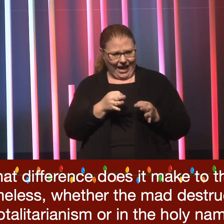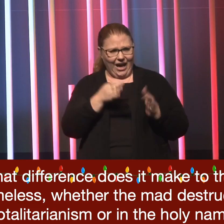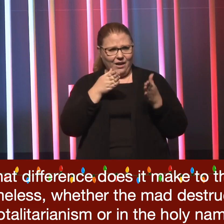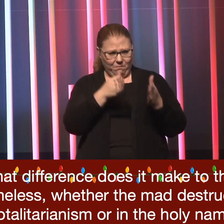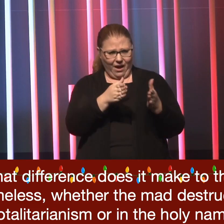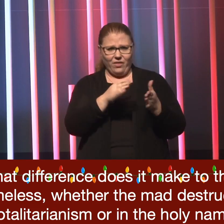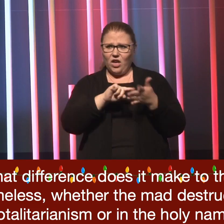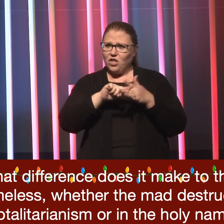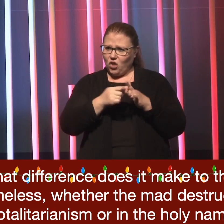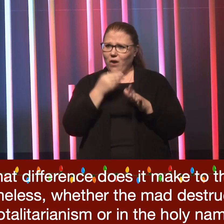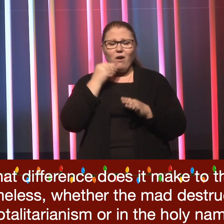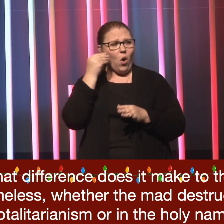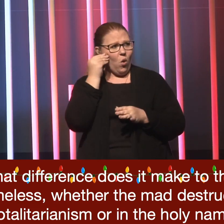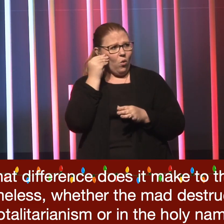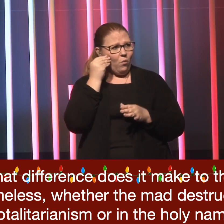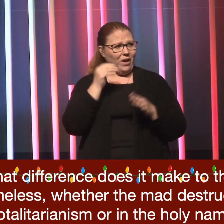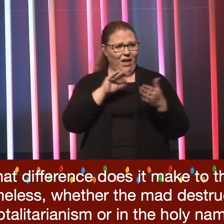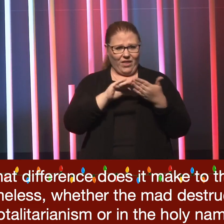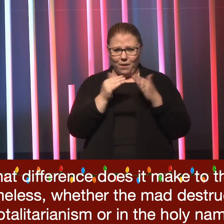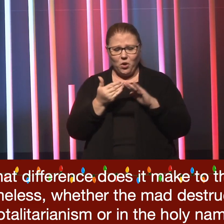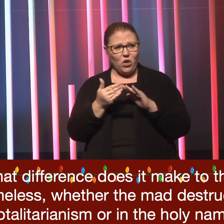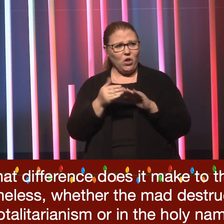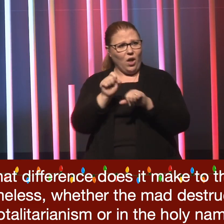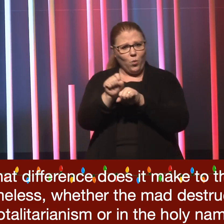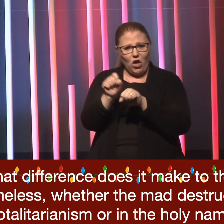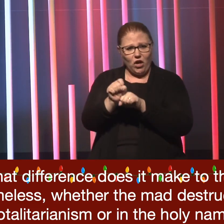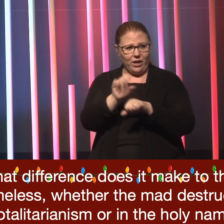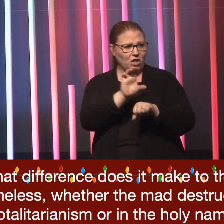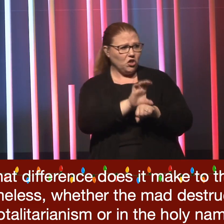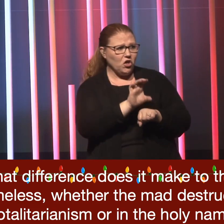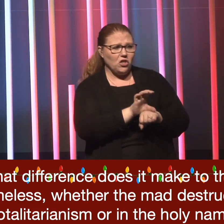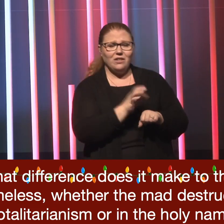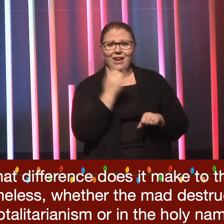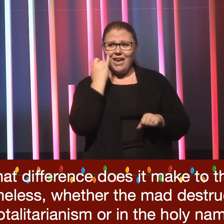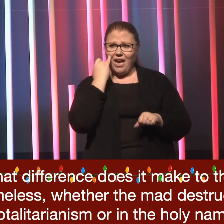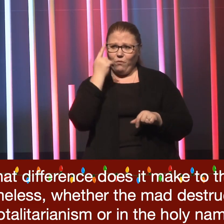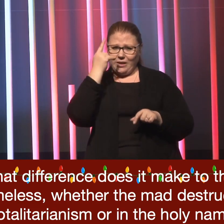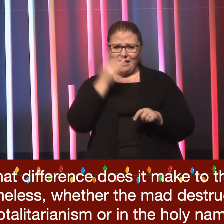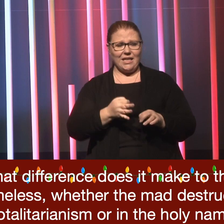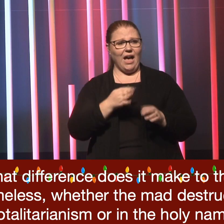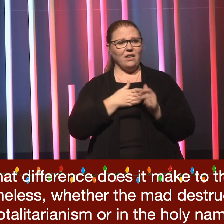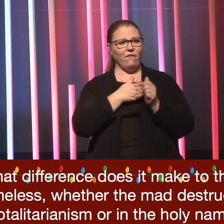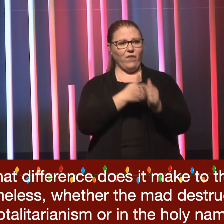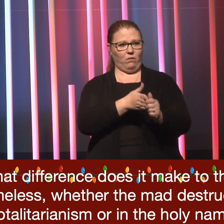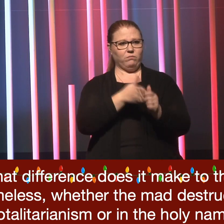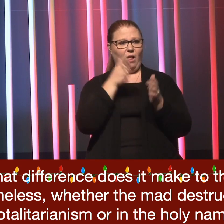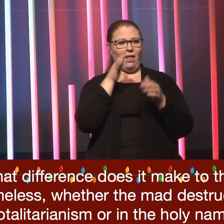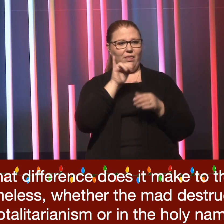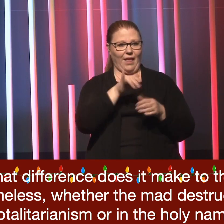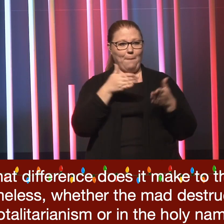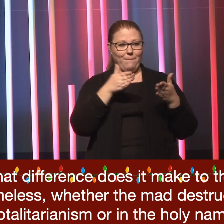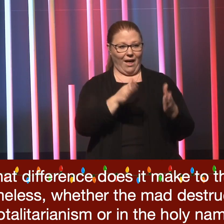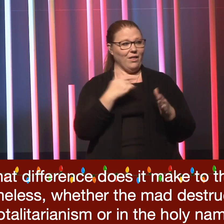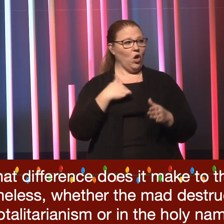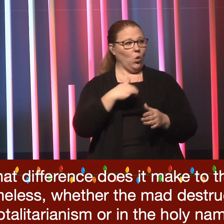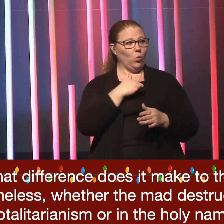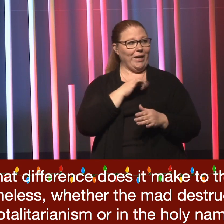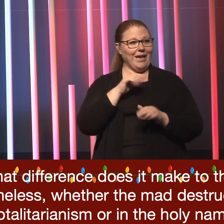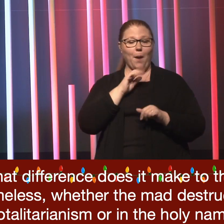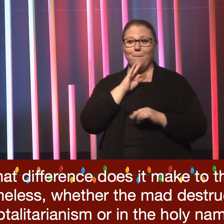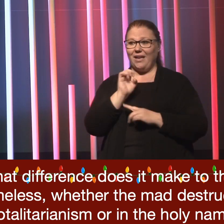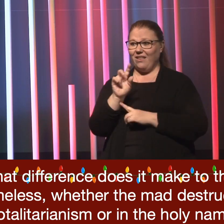start at home, start in the neighborhood, start at work, start by church. If we'll make that choice, we can start to be the leaven.